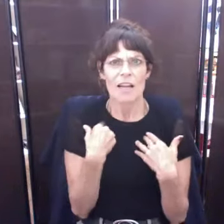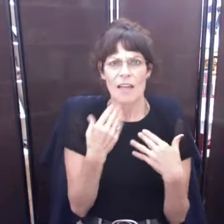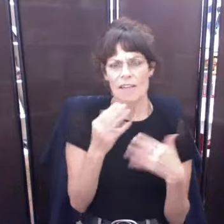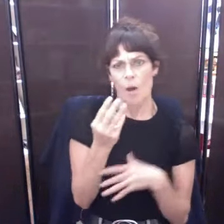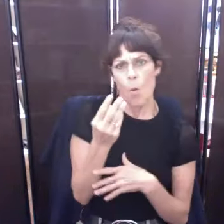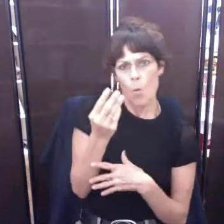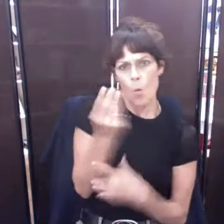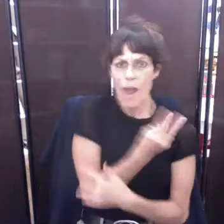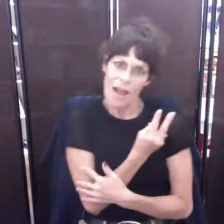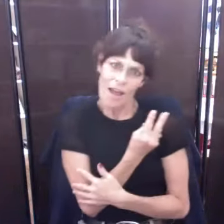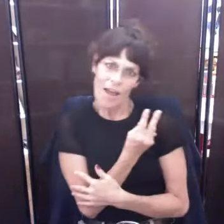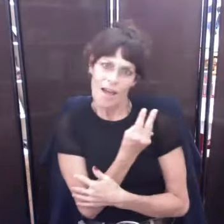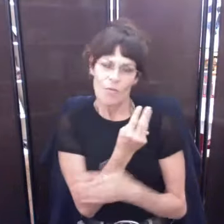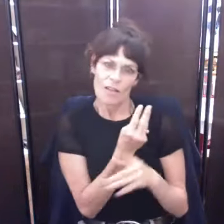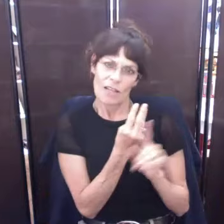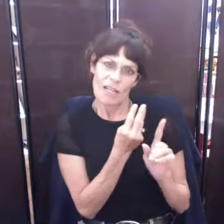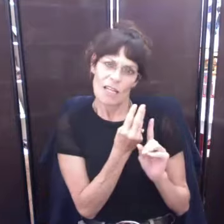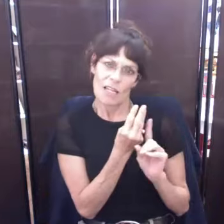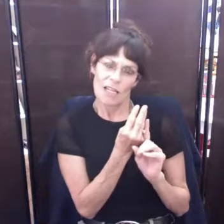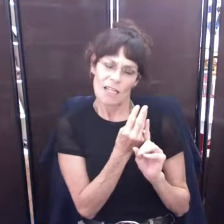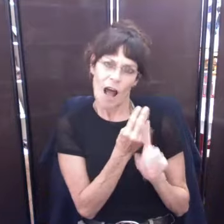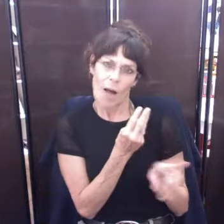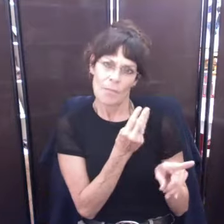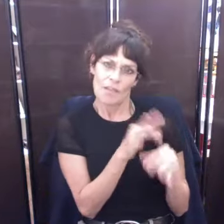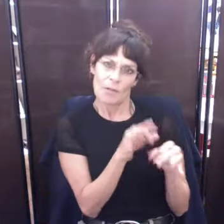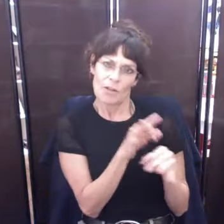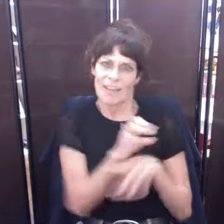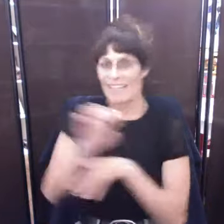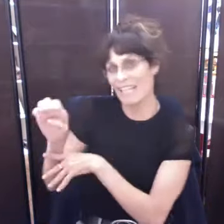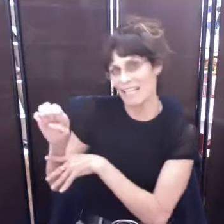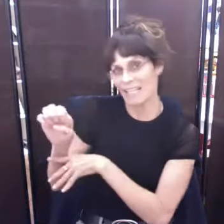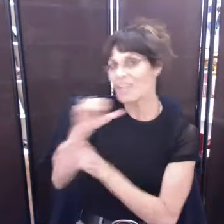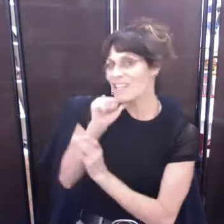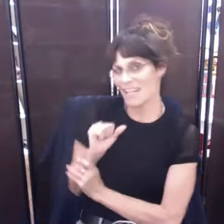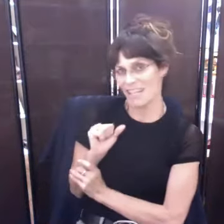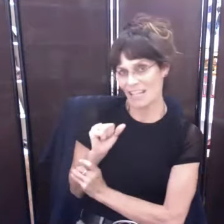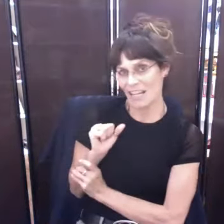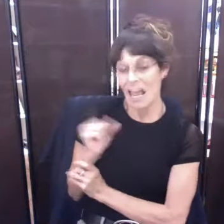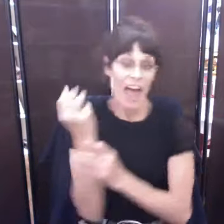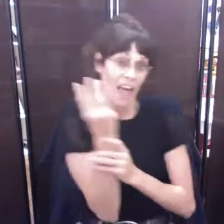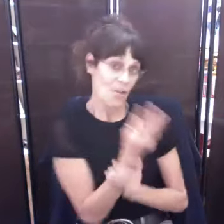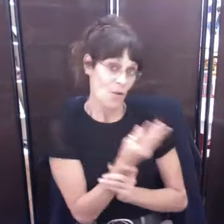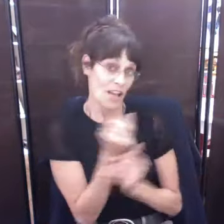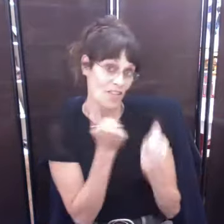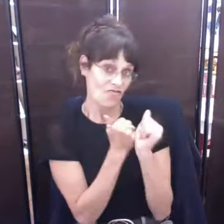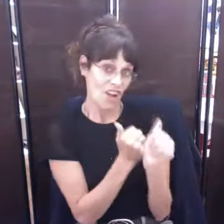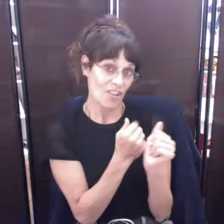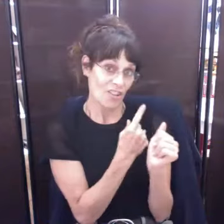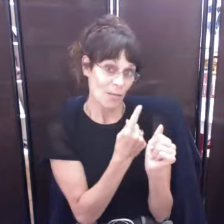into spirituality and apparently the East doesn't. And the West follows somebody who's not even alcoholic, which I love